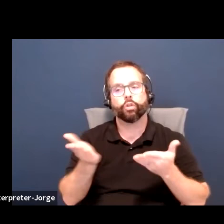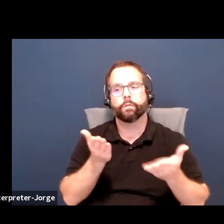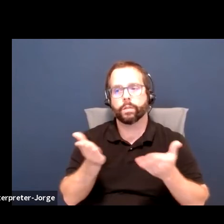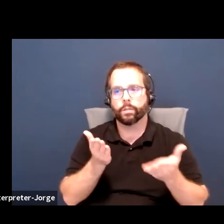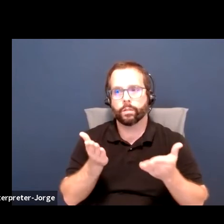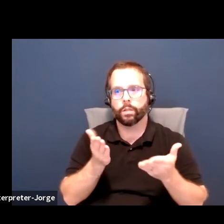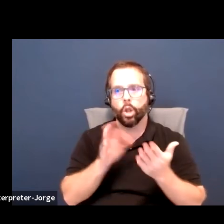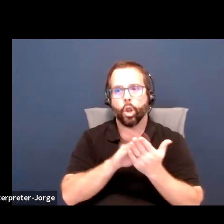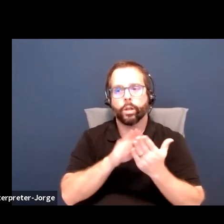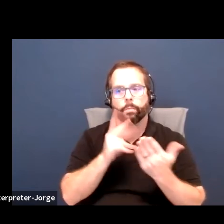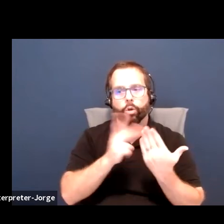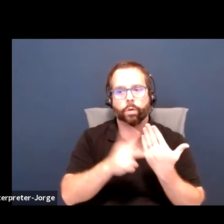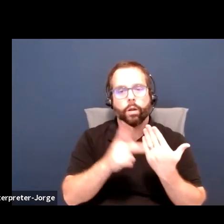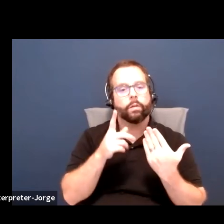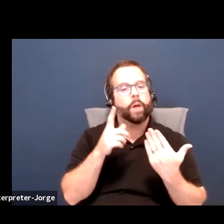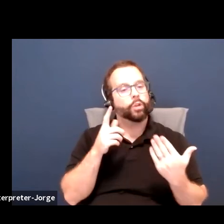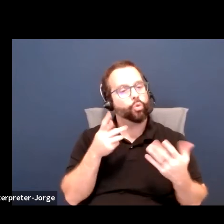program evaluation?